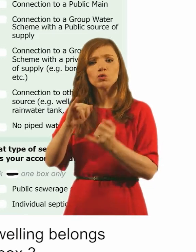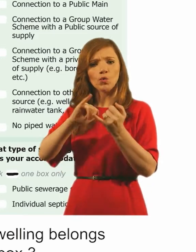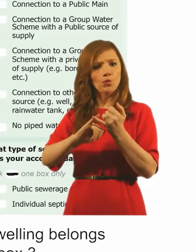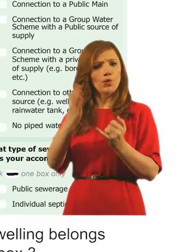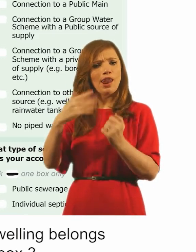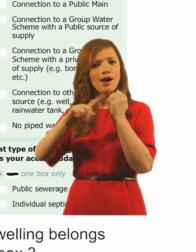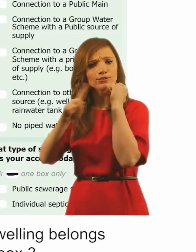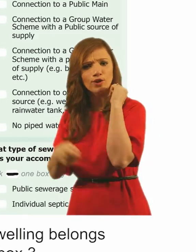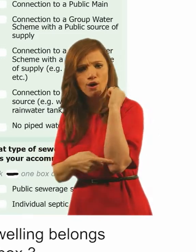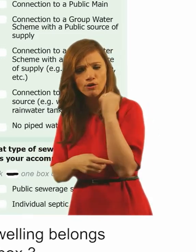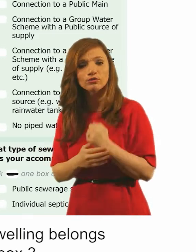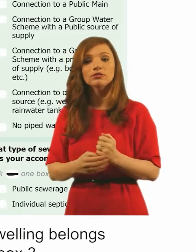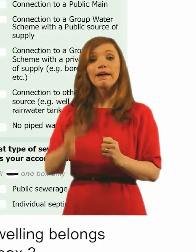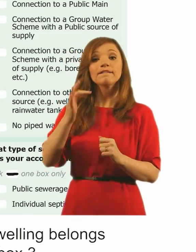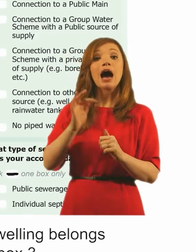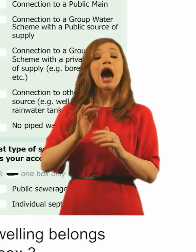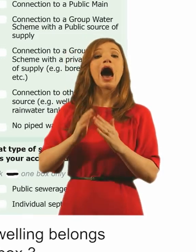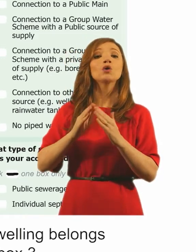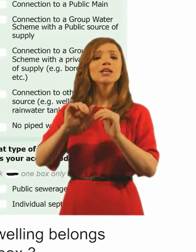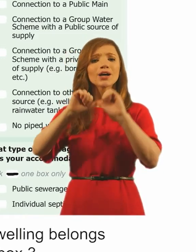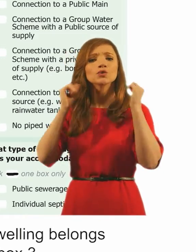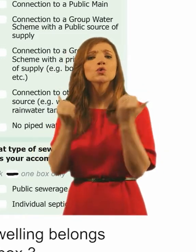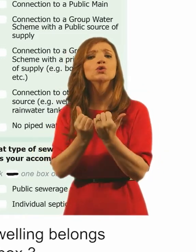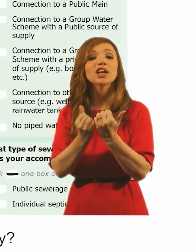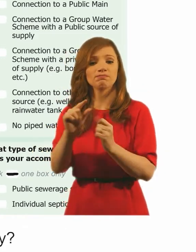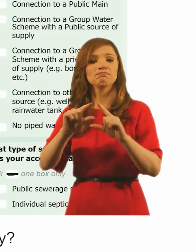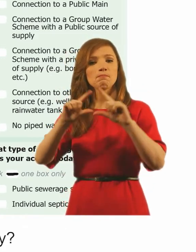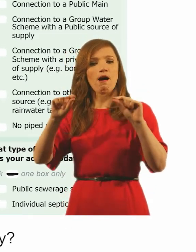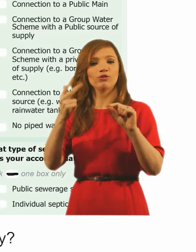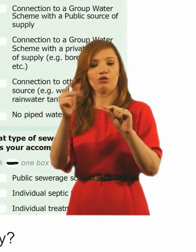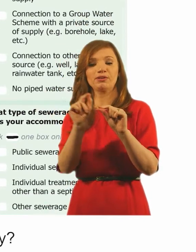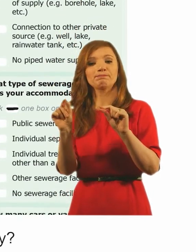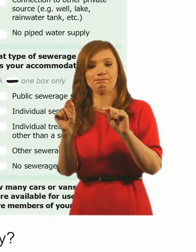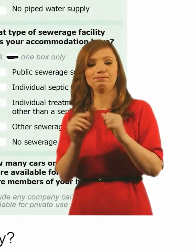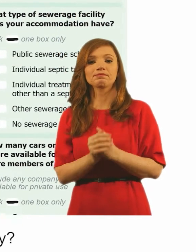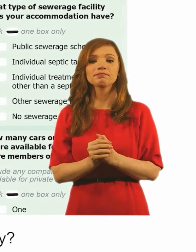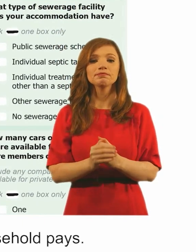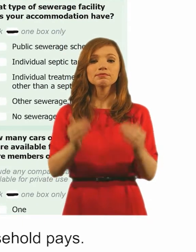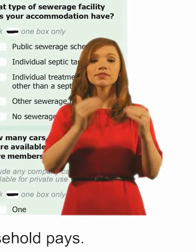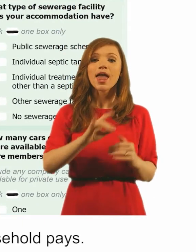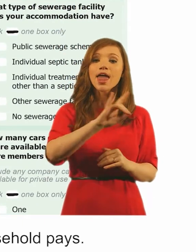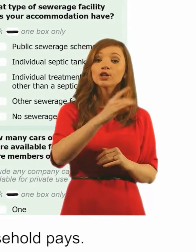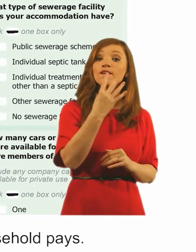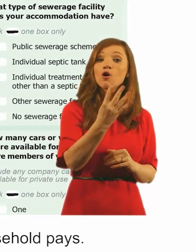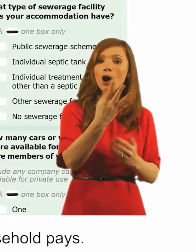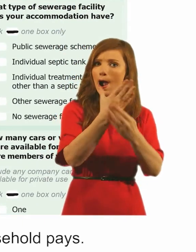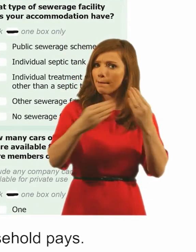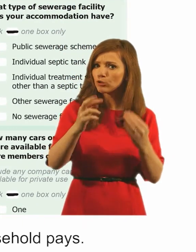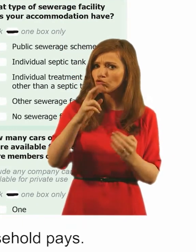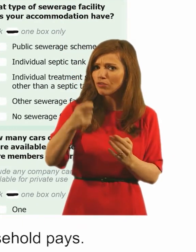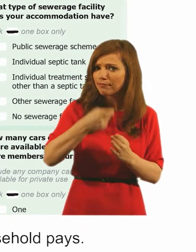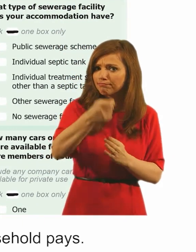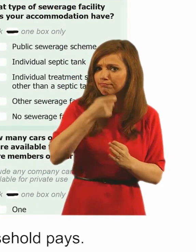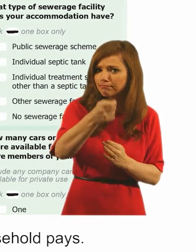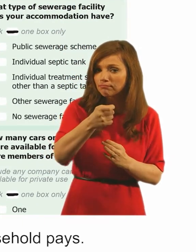to a housing association, be sure to mark box 3. If you're renting, how much do you pay? Be sure to only include